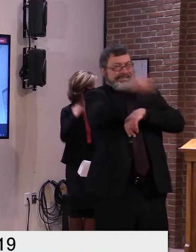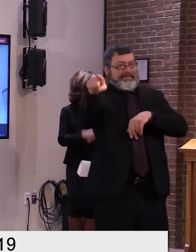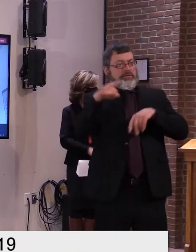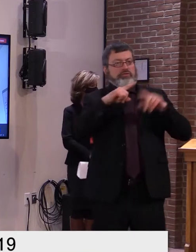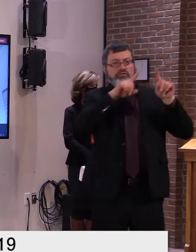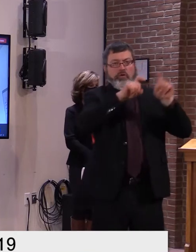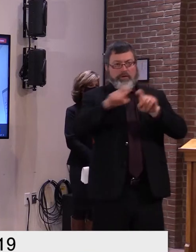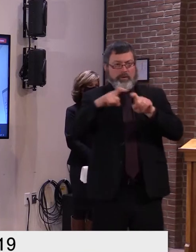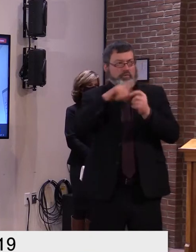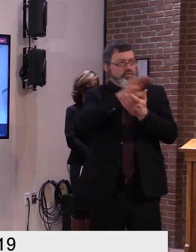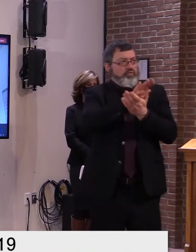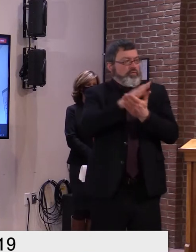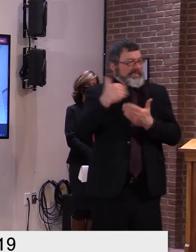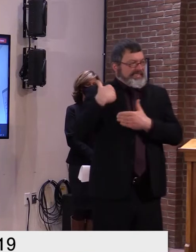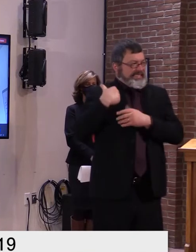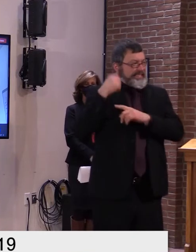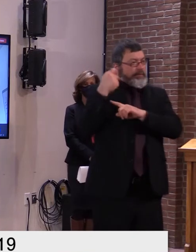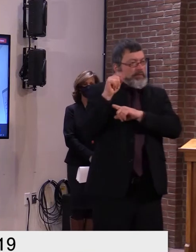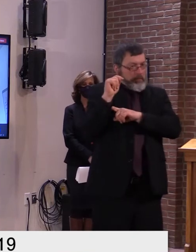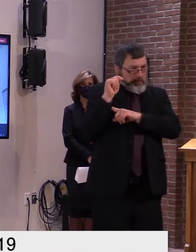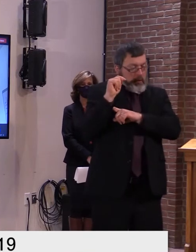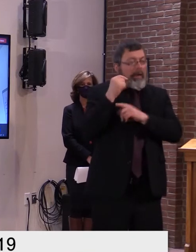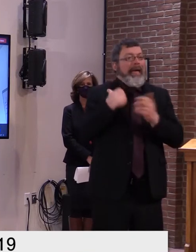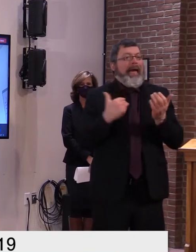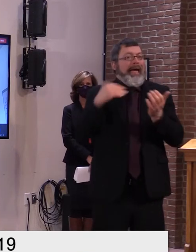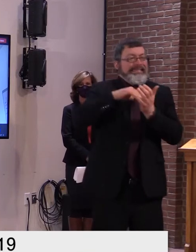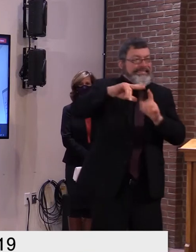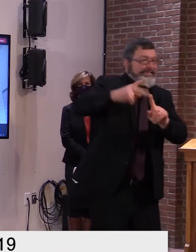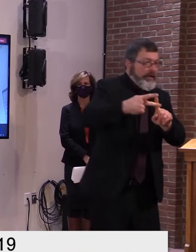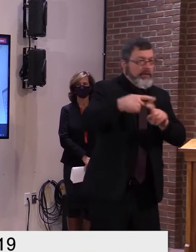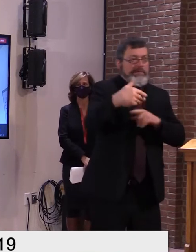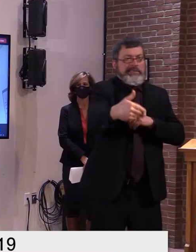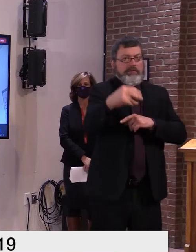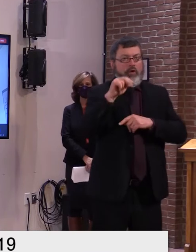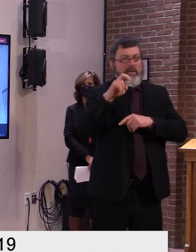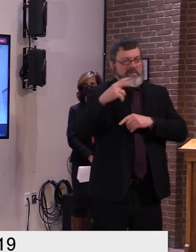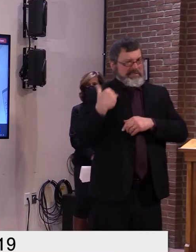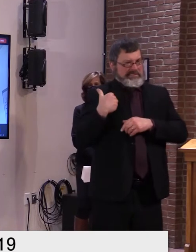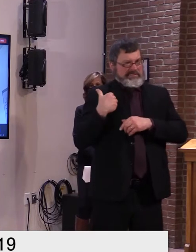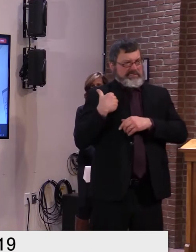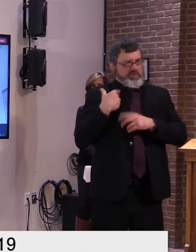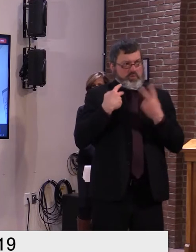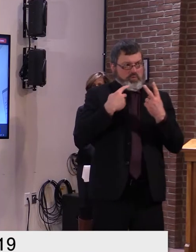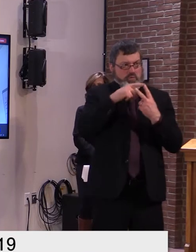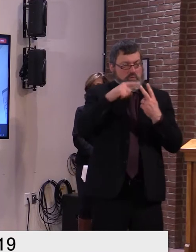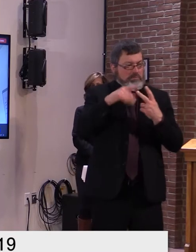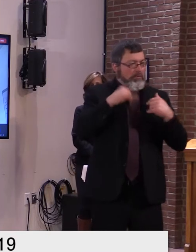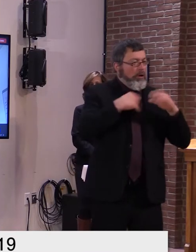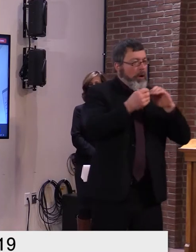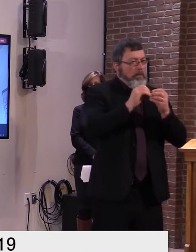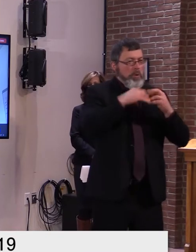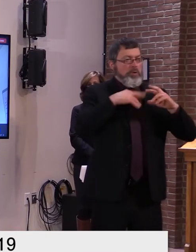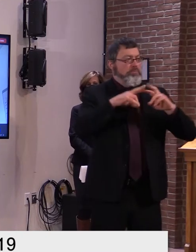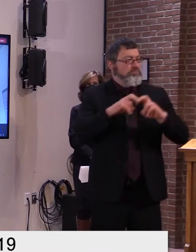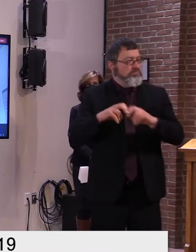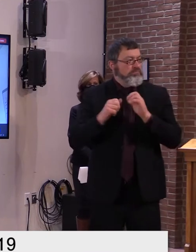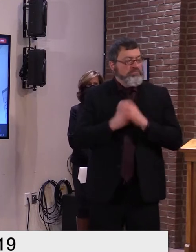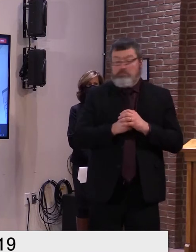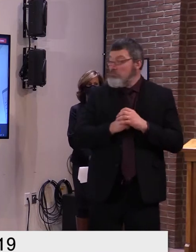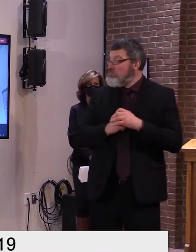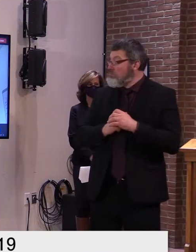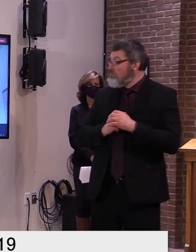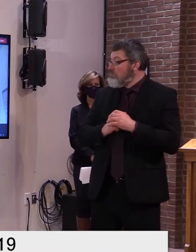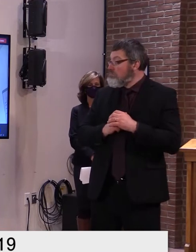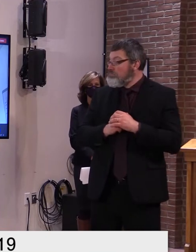of learning schools were using when they reopened for the year. The October survey captured our shift to step three